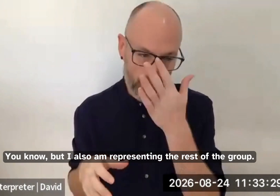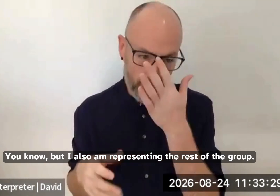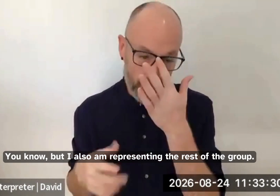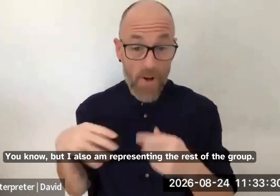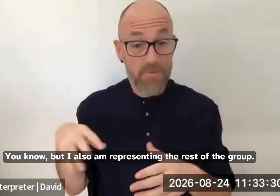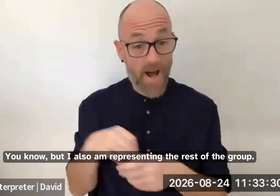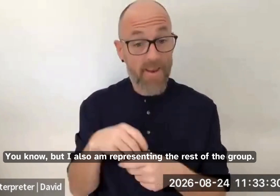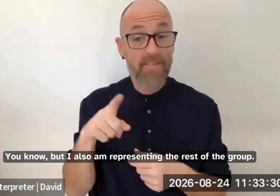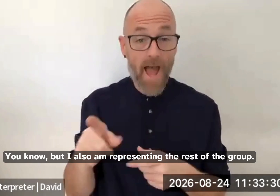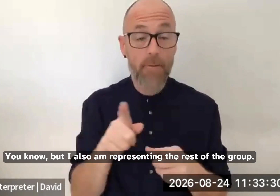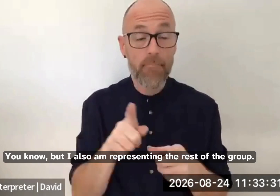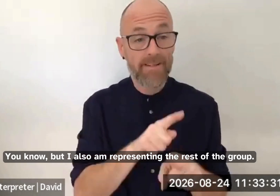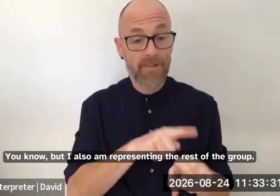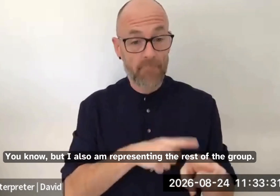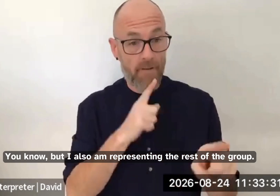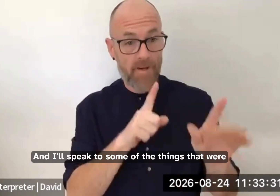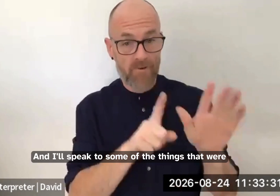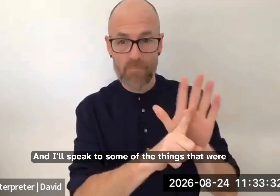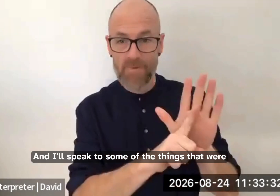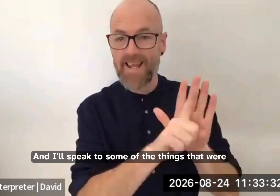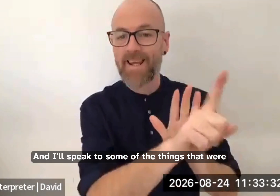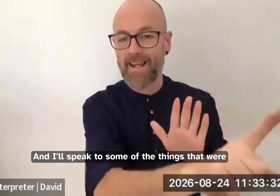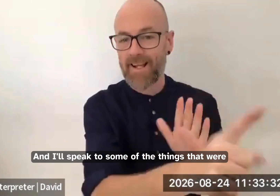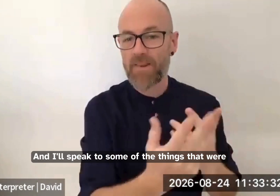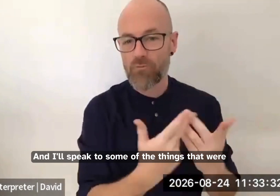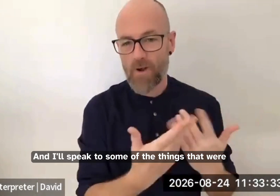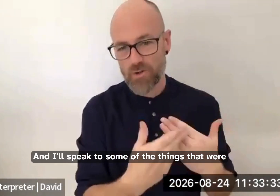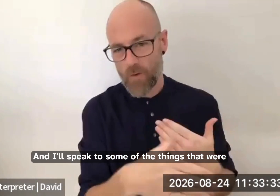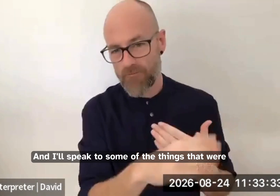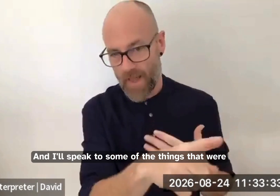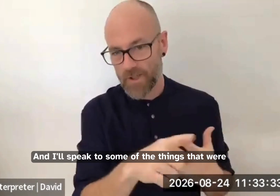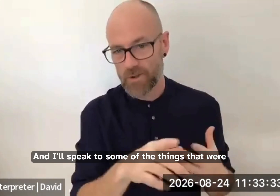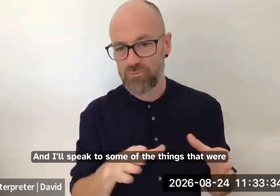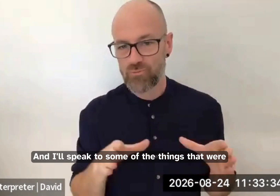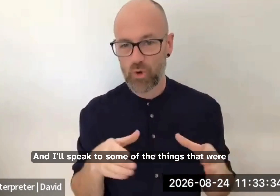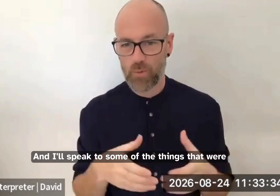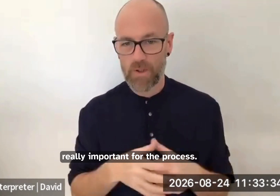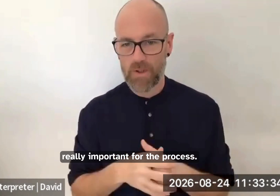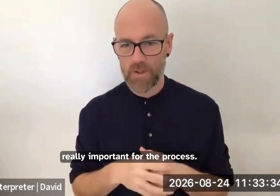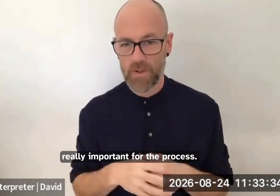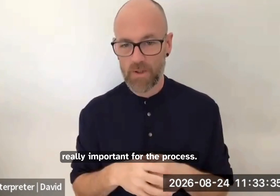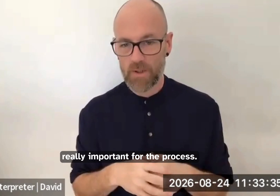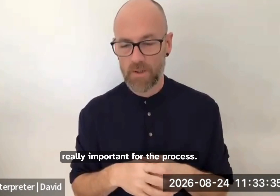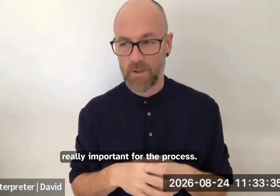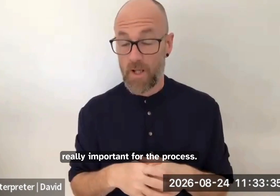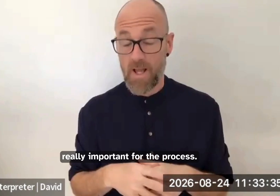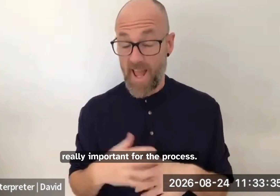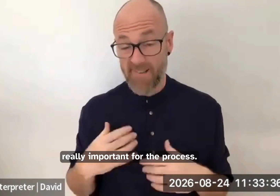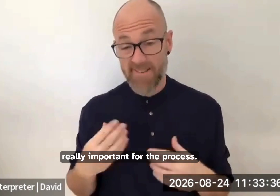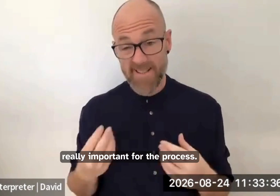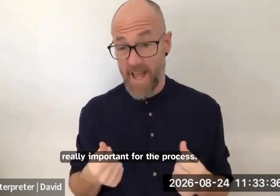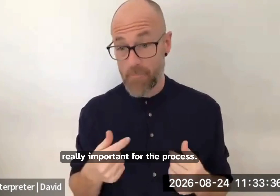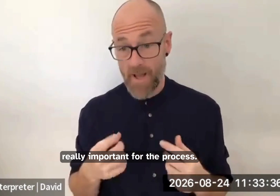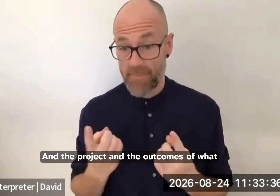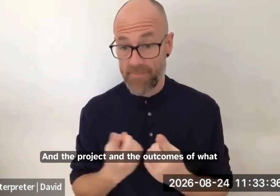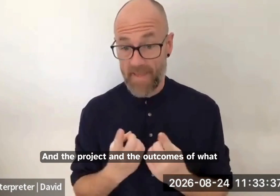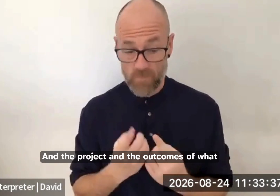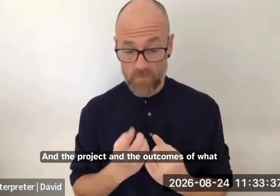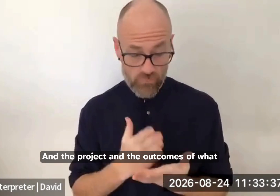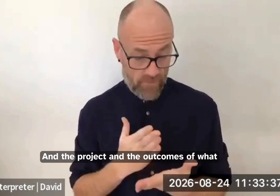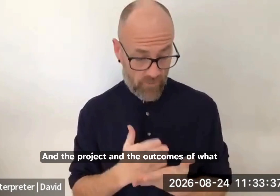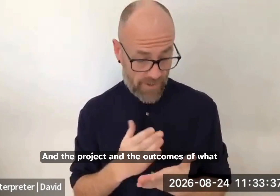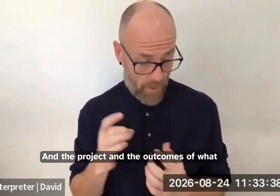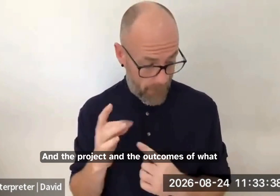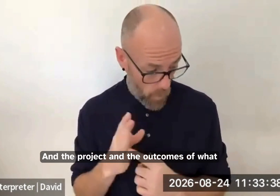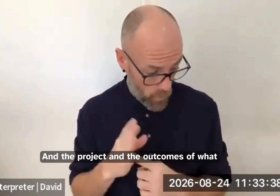am representing the rest of the group. And I'll speak to some of the things that were really important for the process and